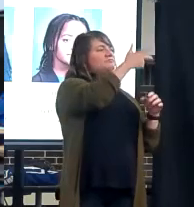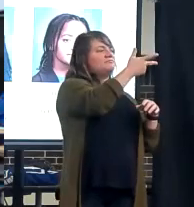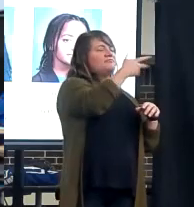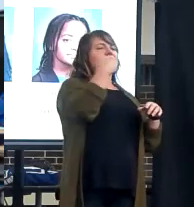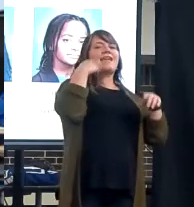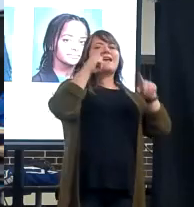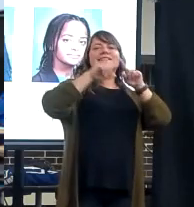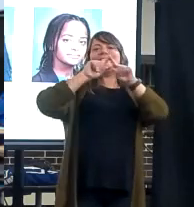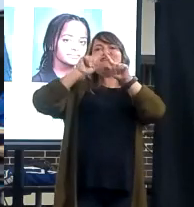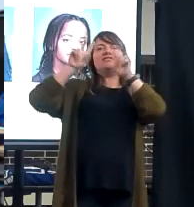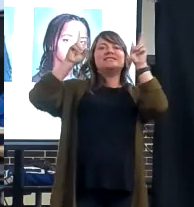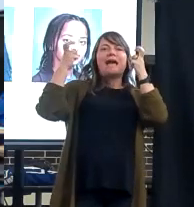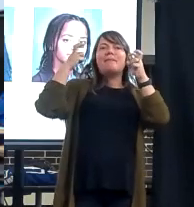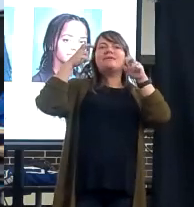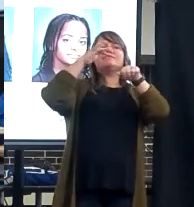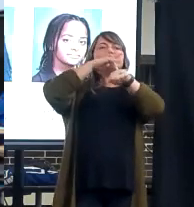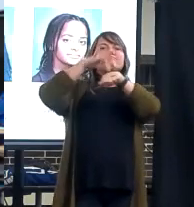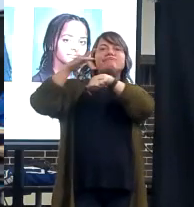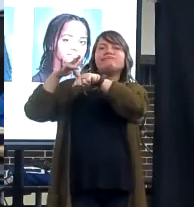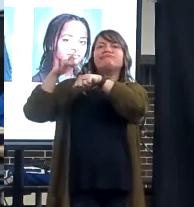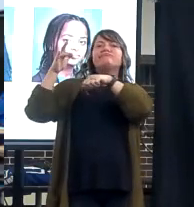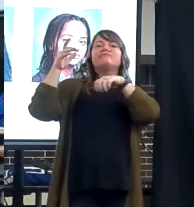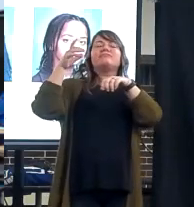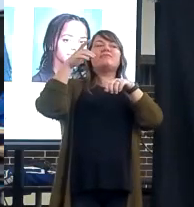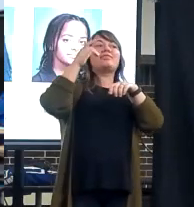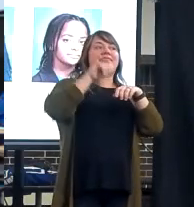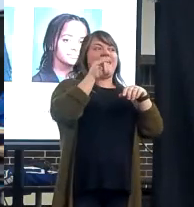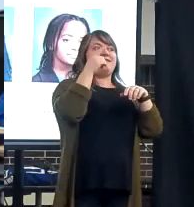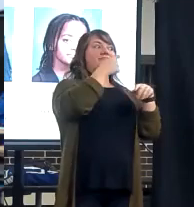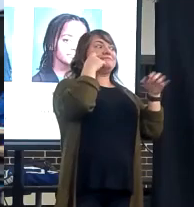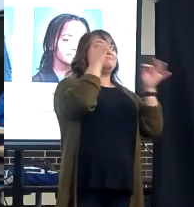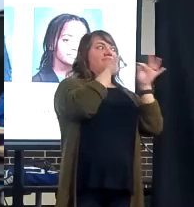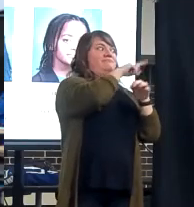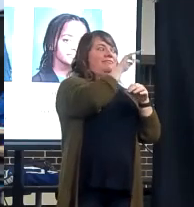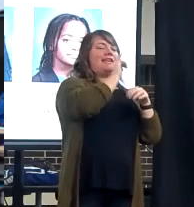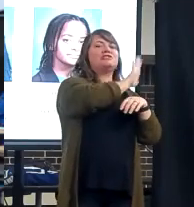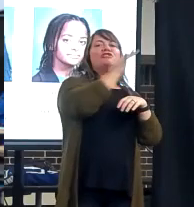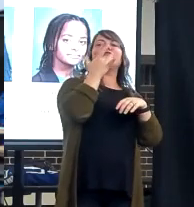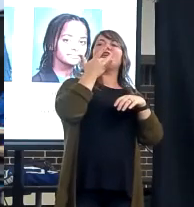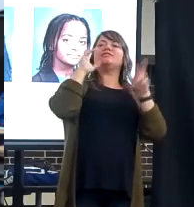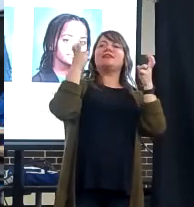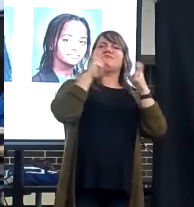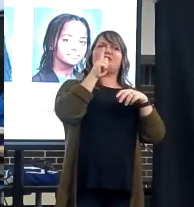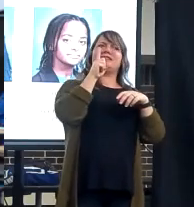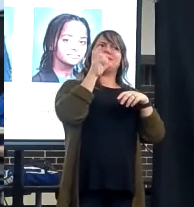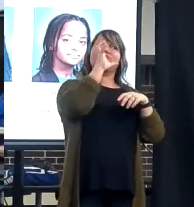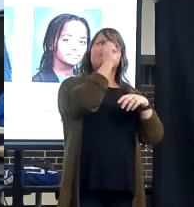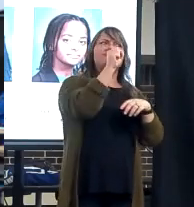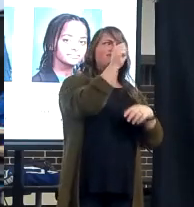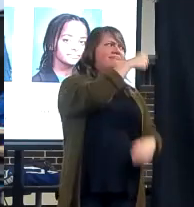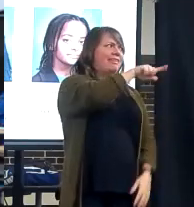it's tough to see. So some different topics that they touched on, as you can see, vary.